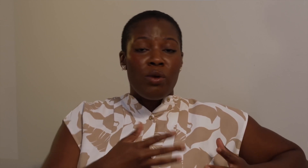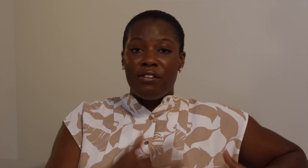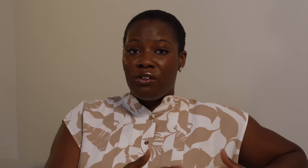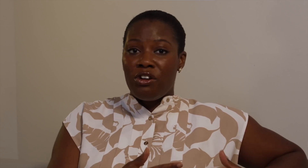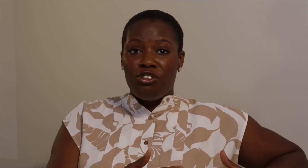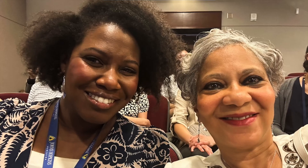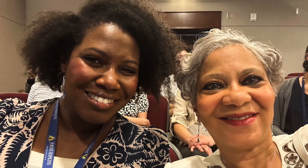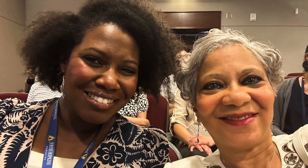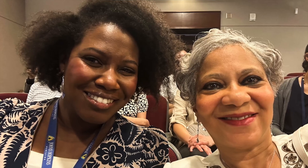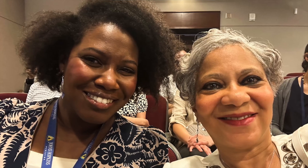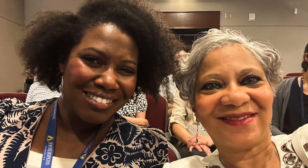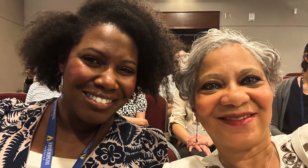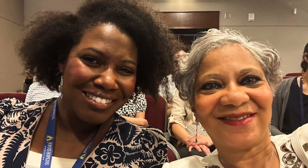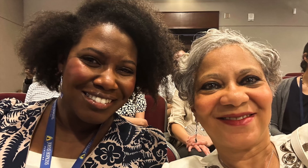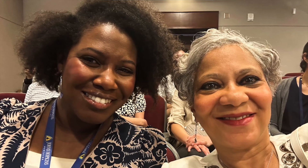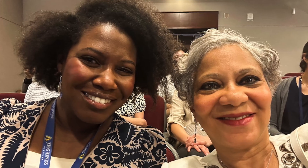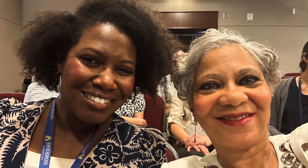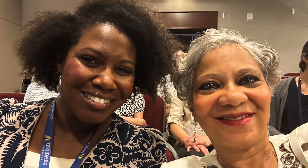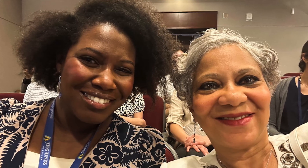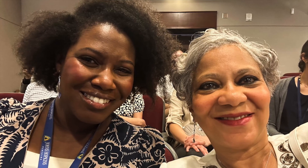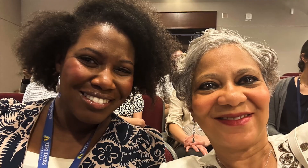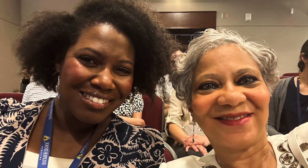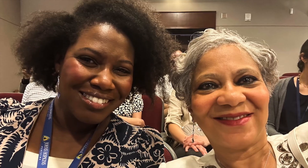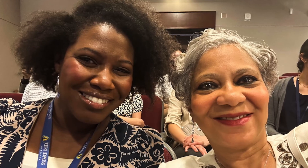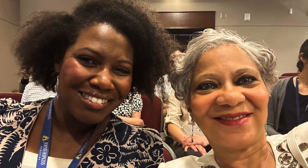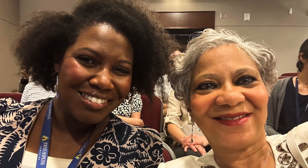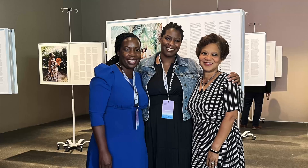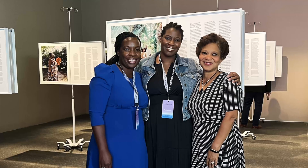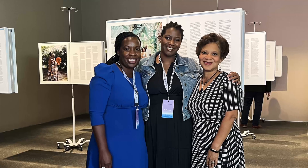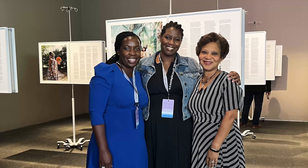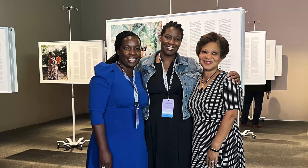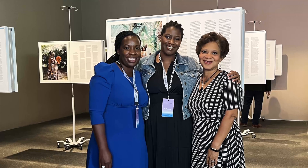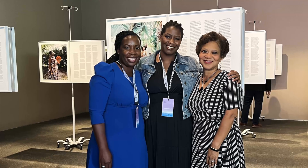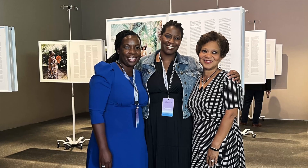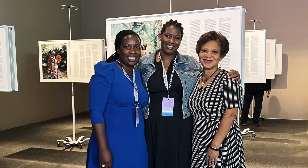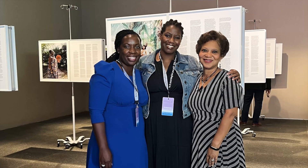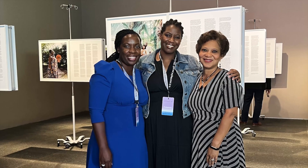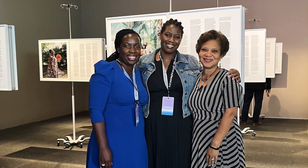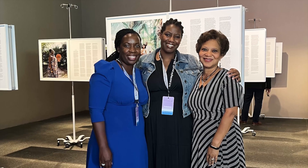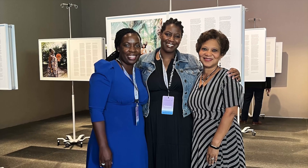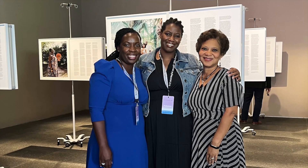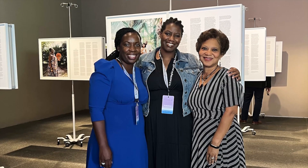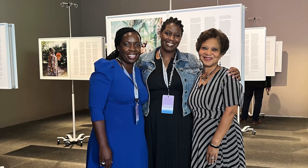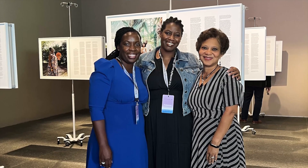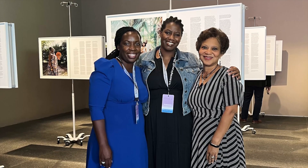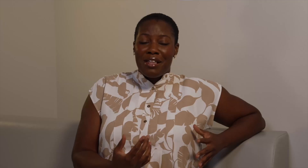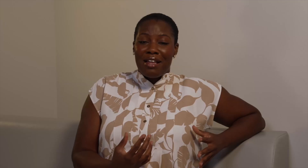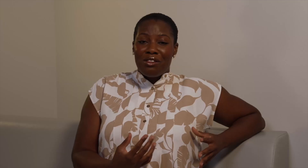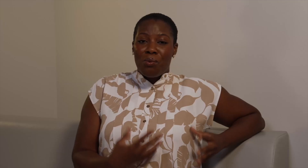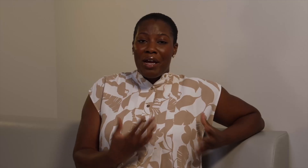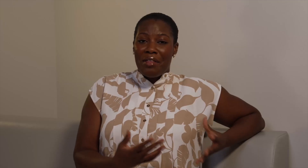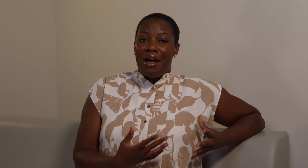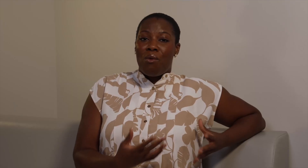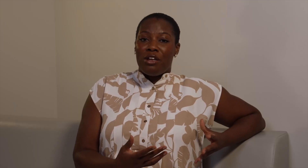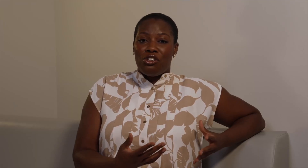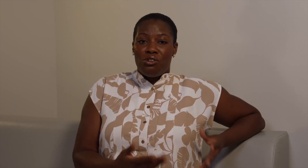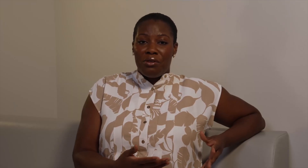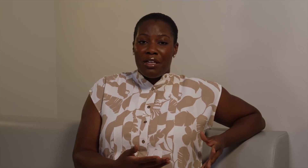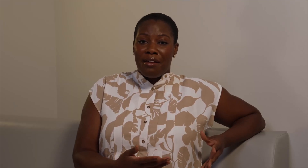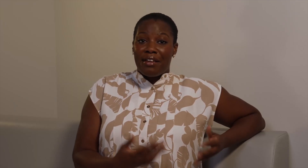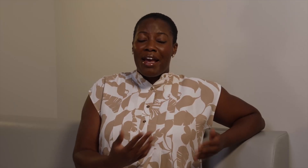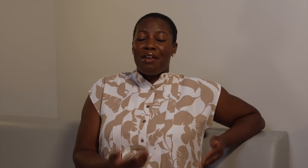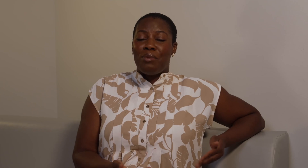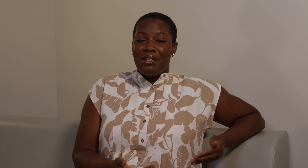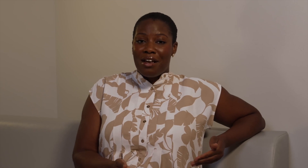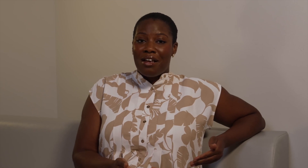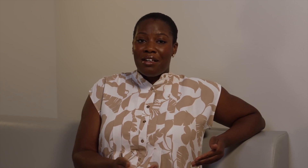of research themselves. What working with Dr. Cooper has done is it's affirmed that the way that I want to do